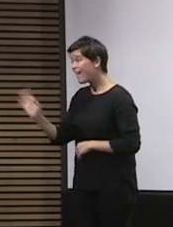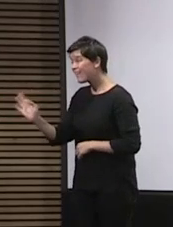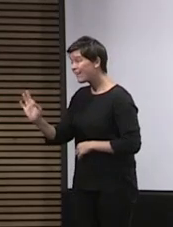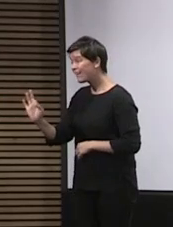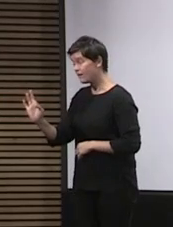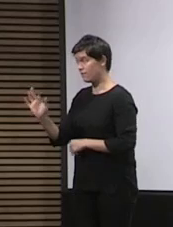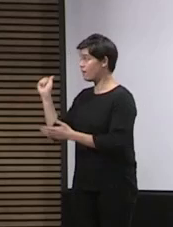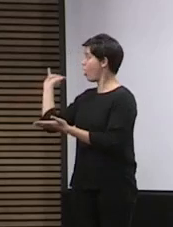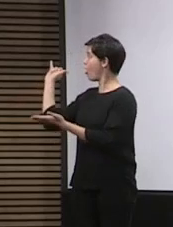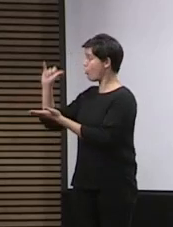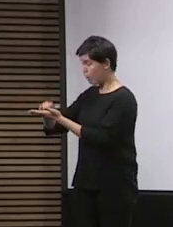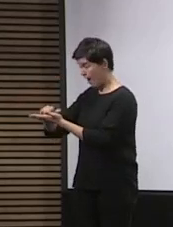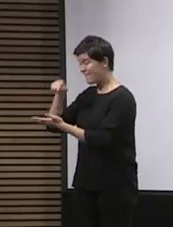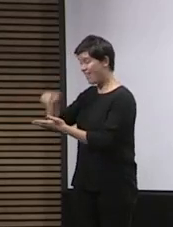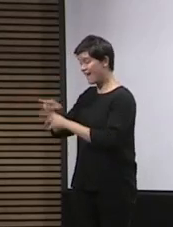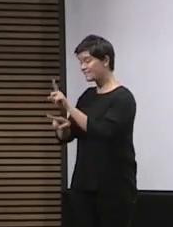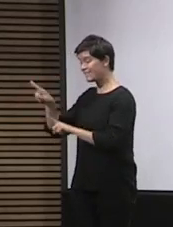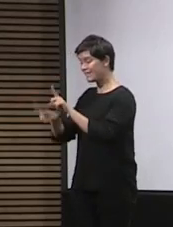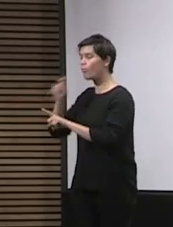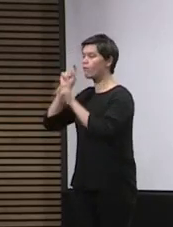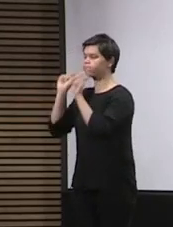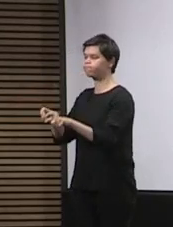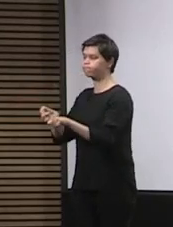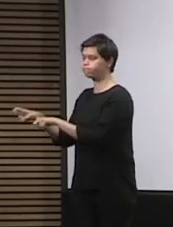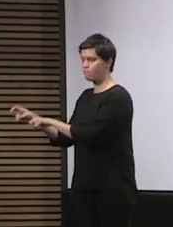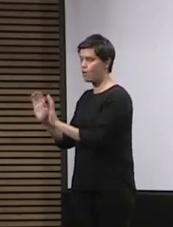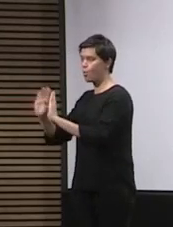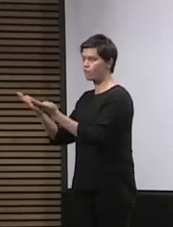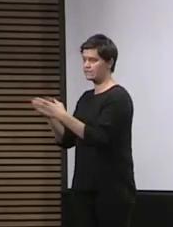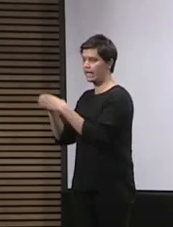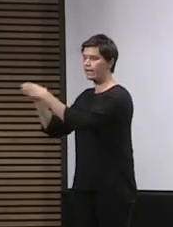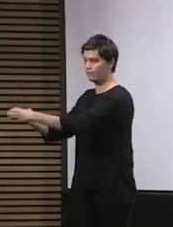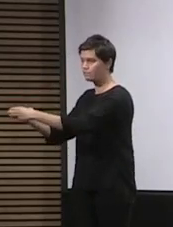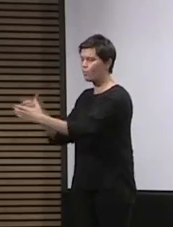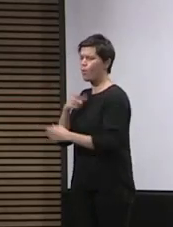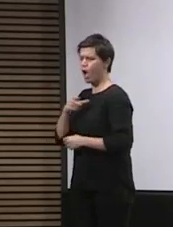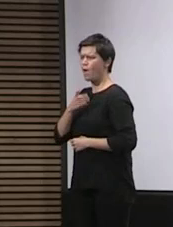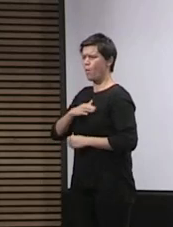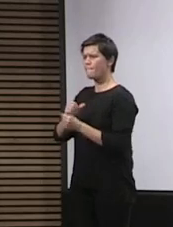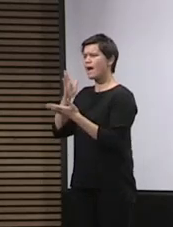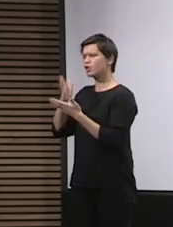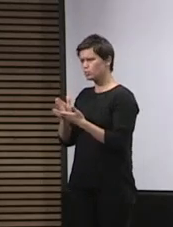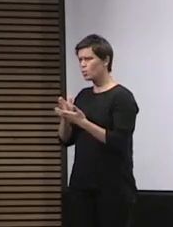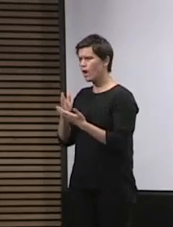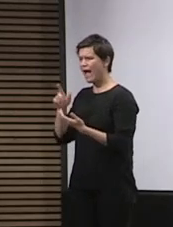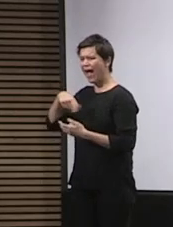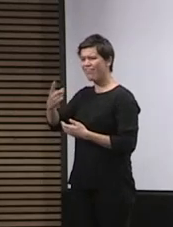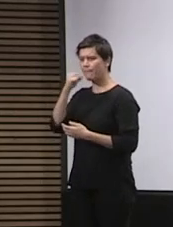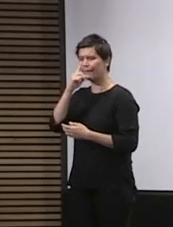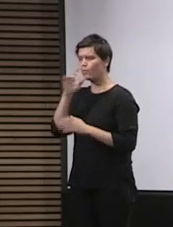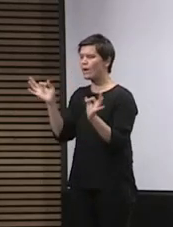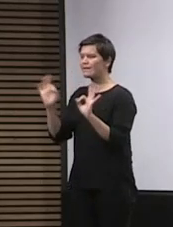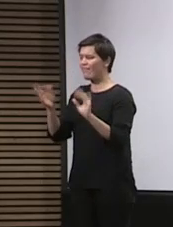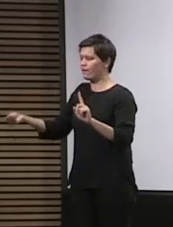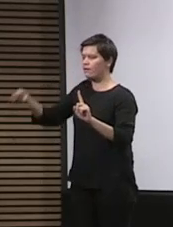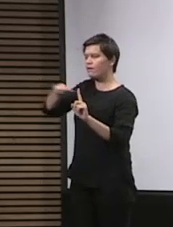into. And that's really to make sure that we provide that real safety net around other people being exposed. What Well,